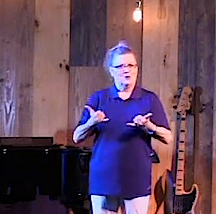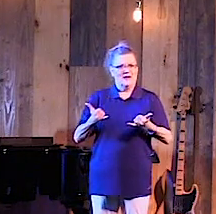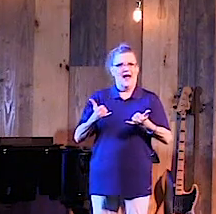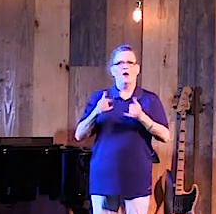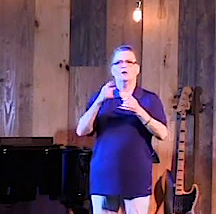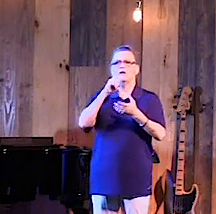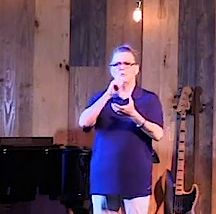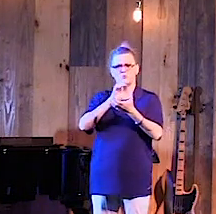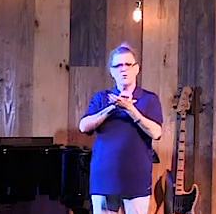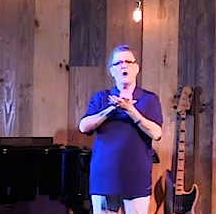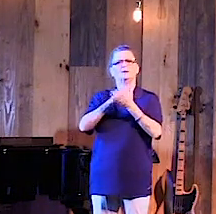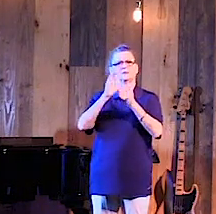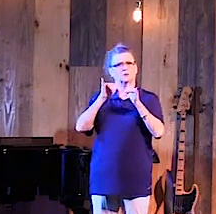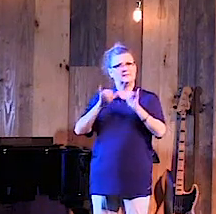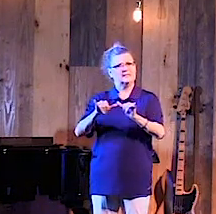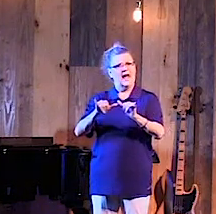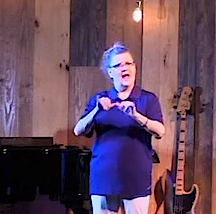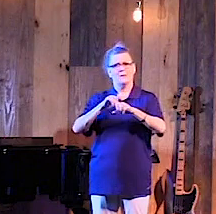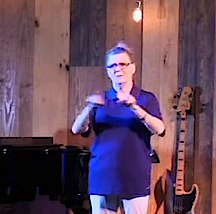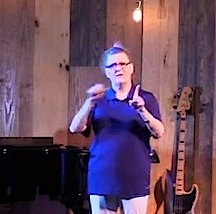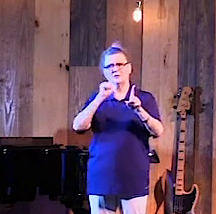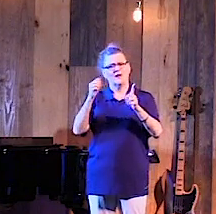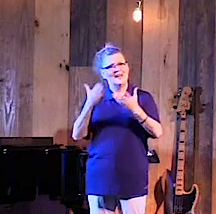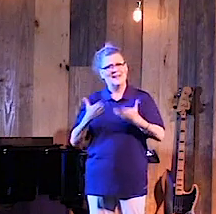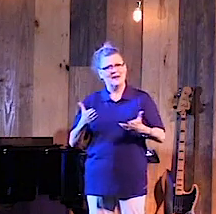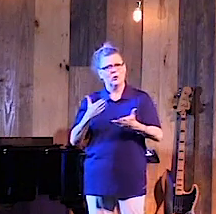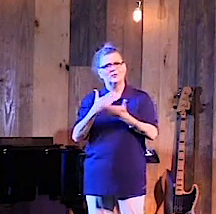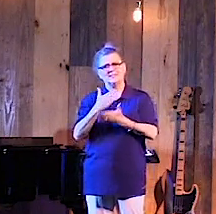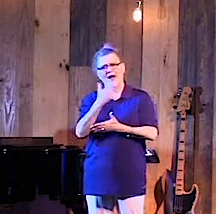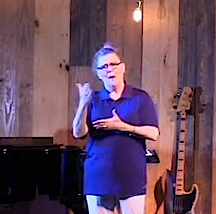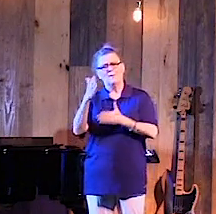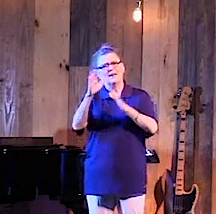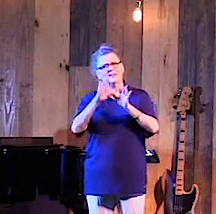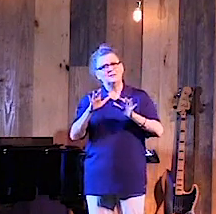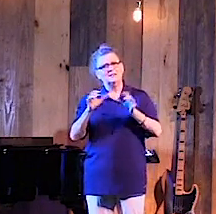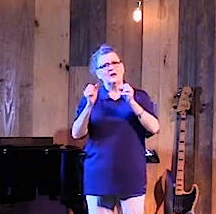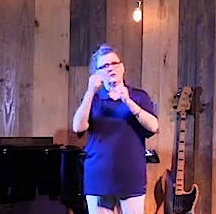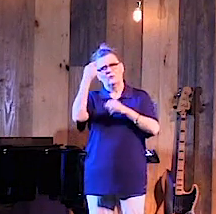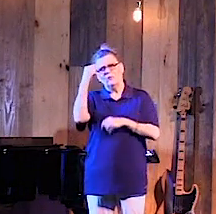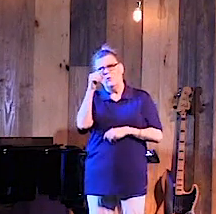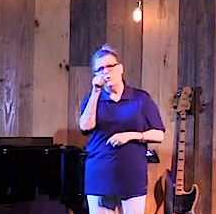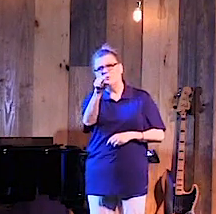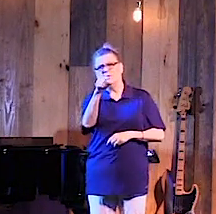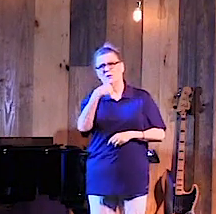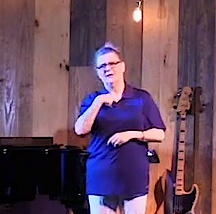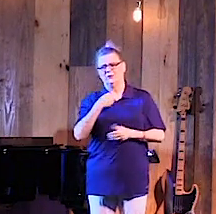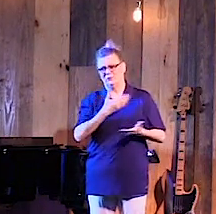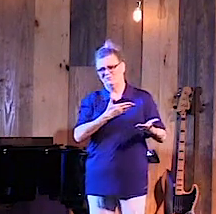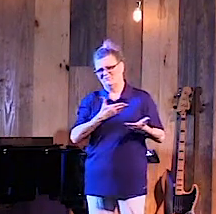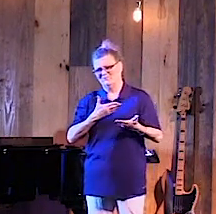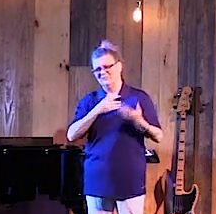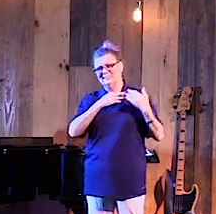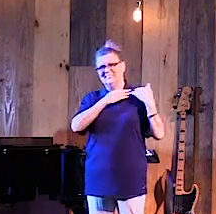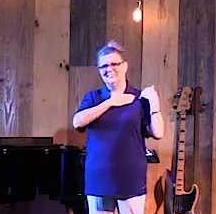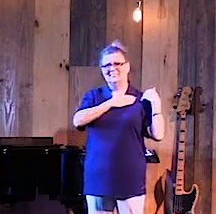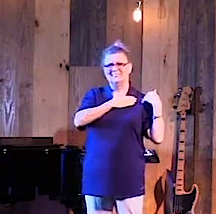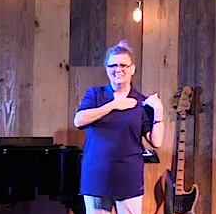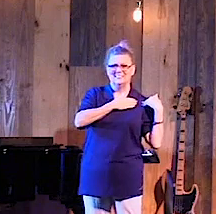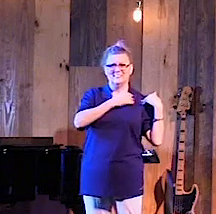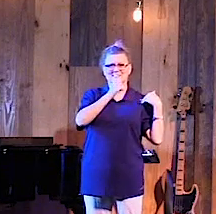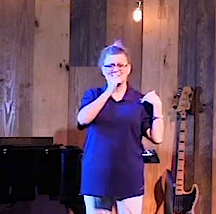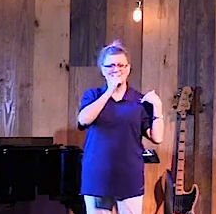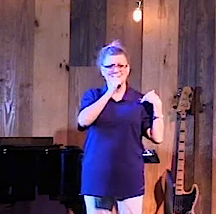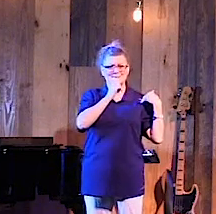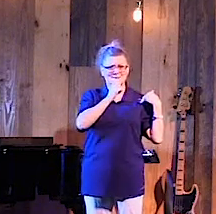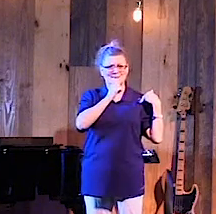or maybe something has been done to you and you carry the shame with that around. Maybe this morning you're